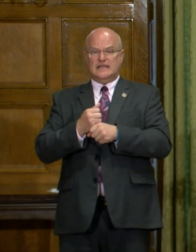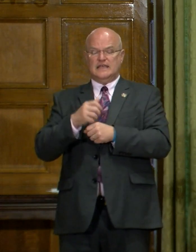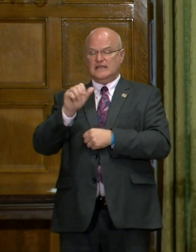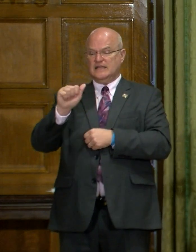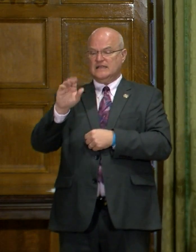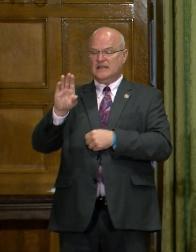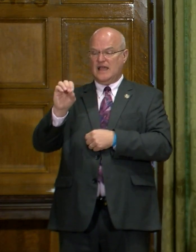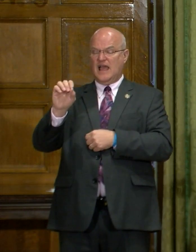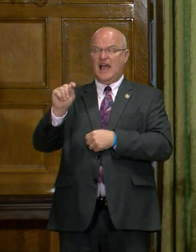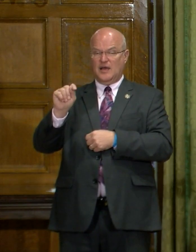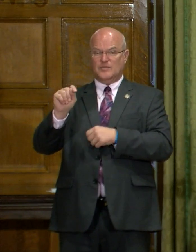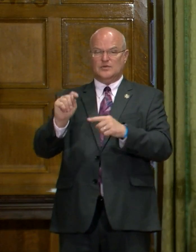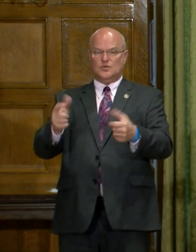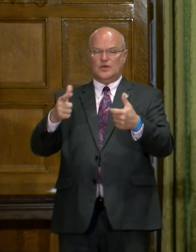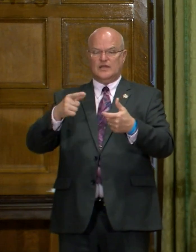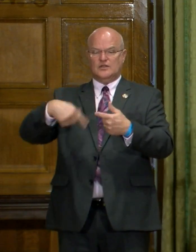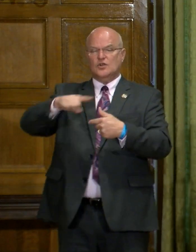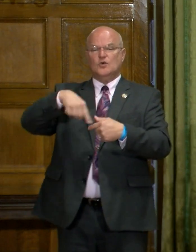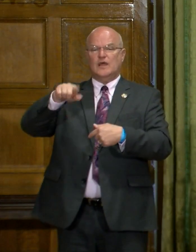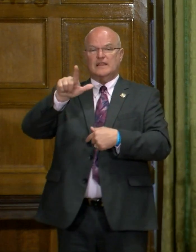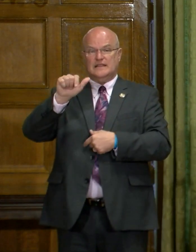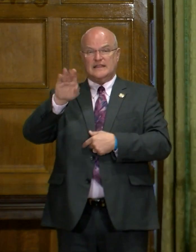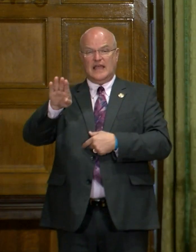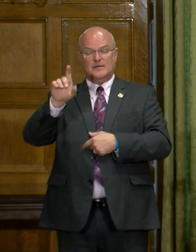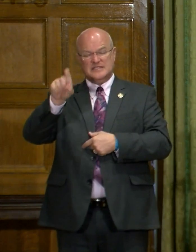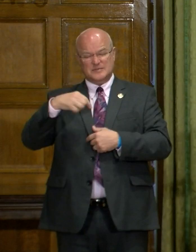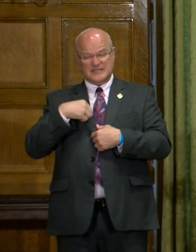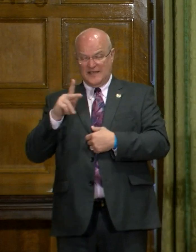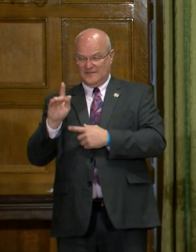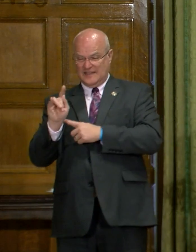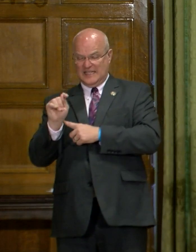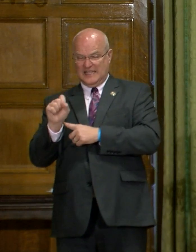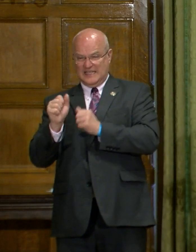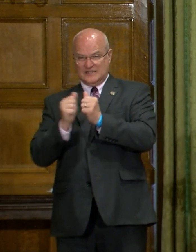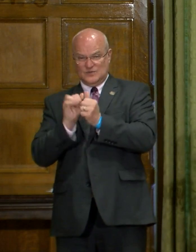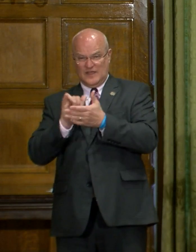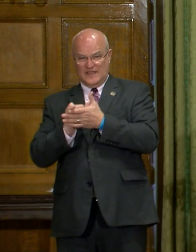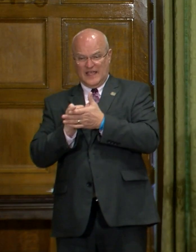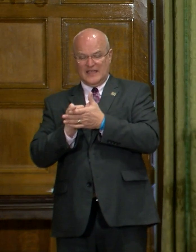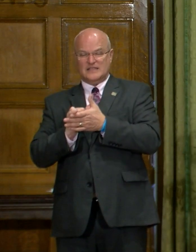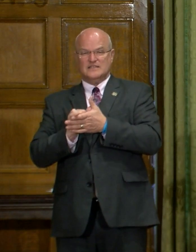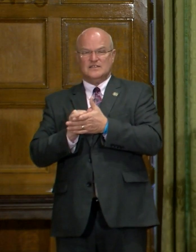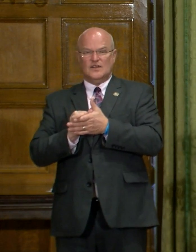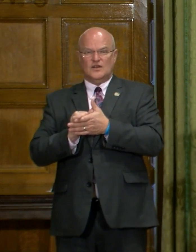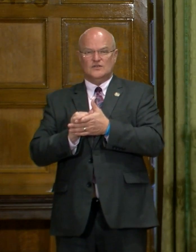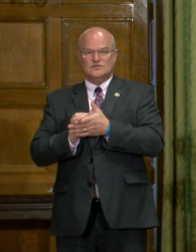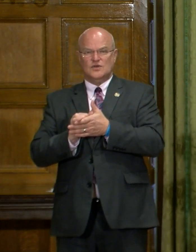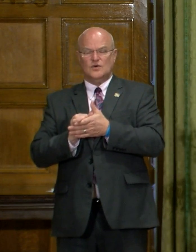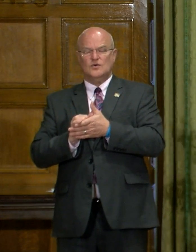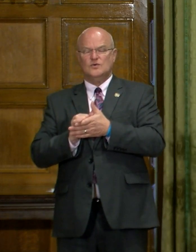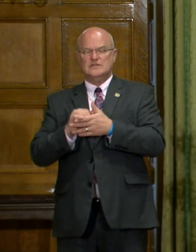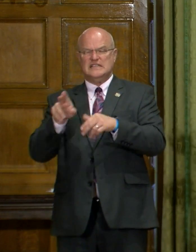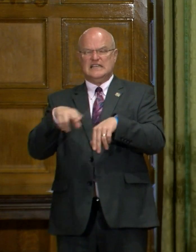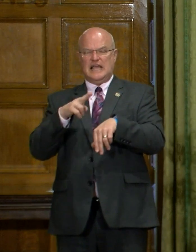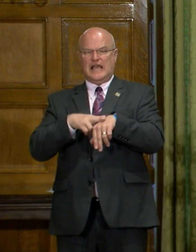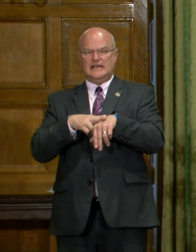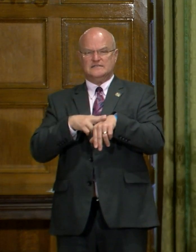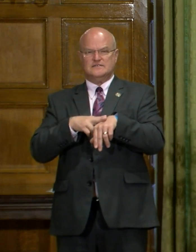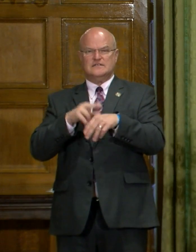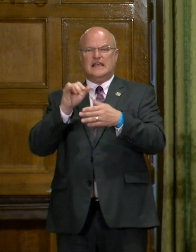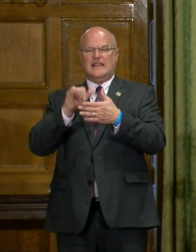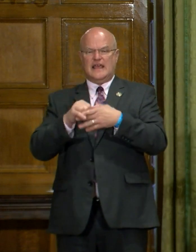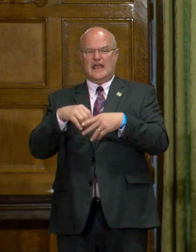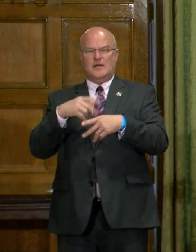Abbott quick turnaround lab, we still have to have the kits that go with that. So they're scaling up nationally that kind